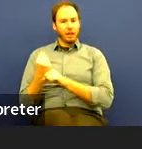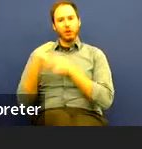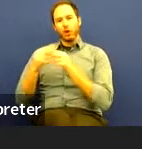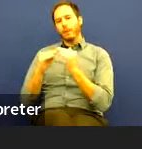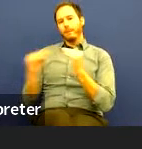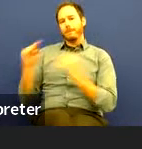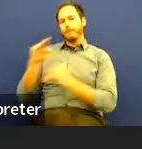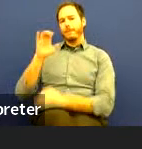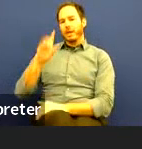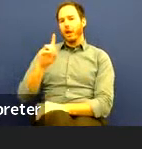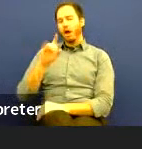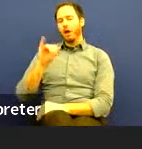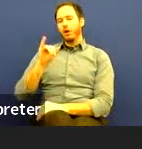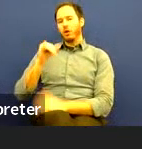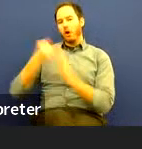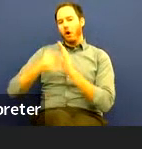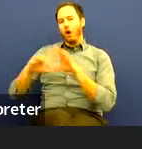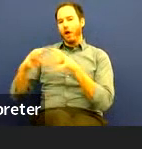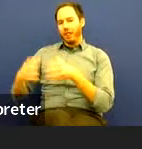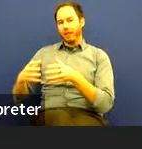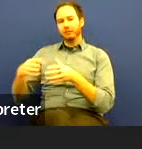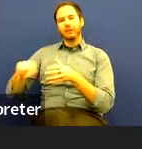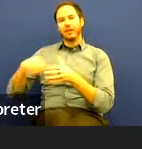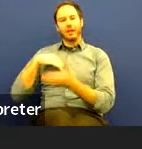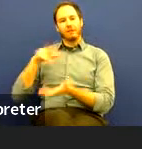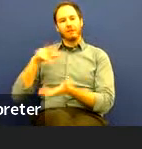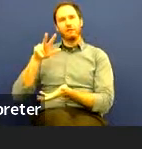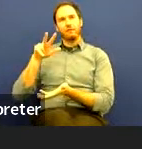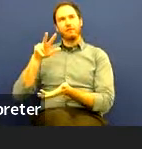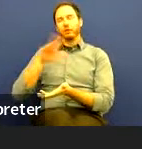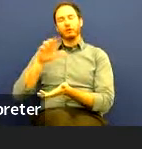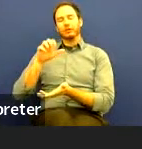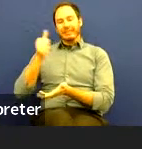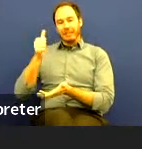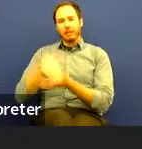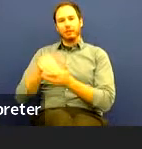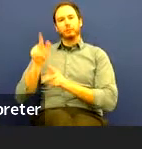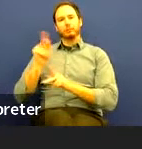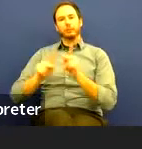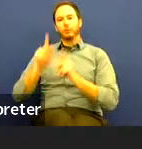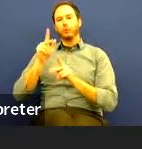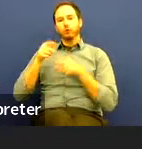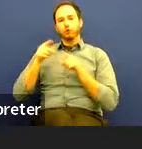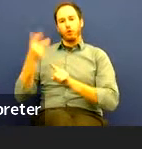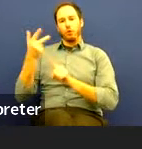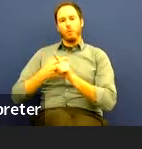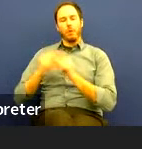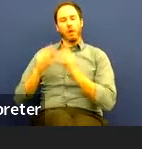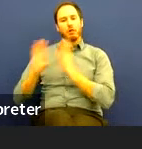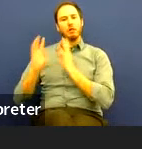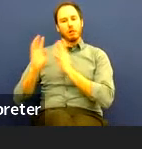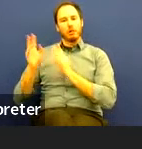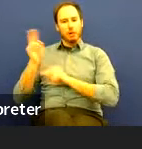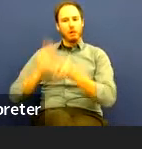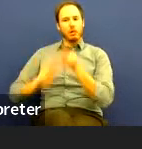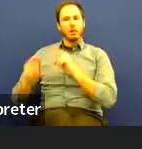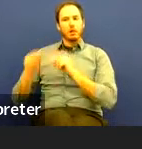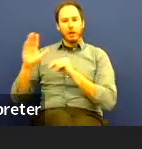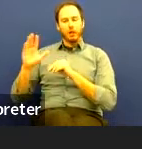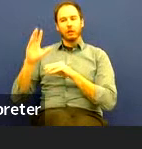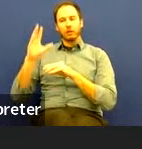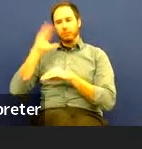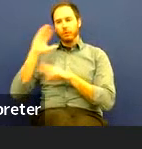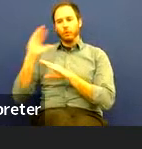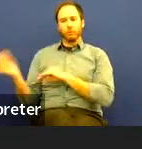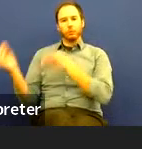Collective, and they had 10,000 people in 3 months come through, and they are moving their experience into